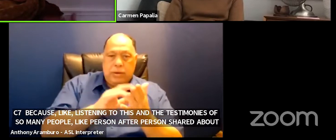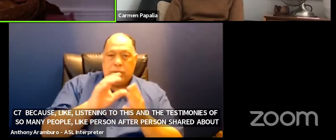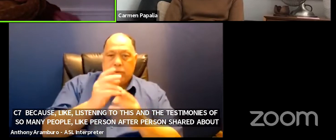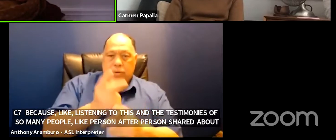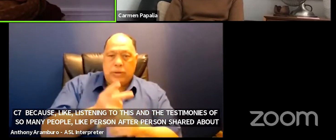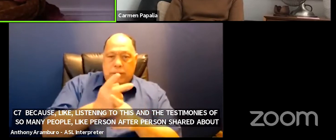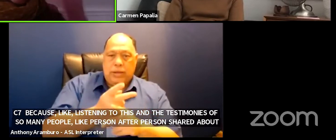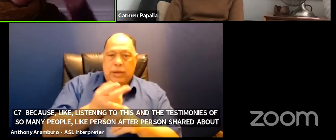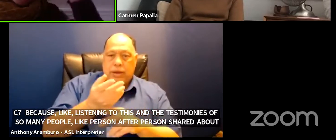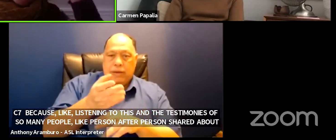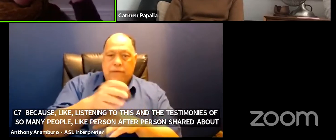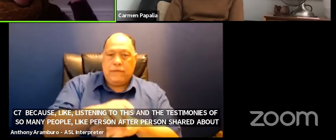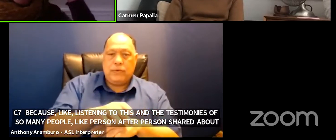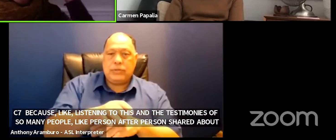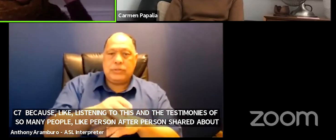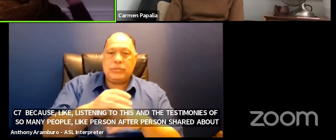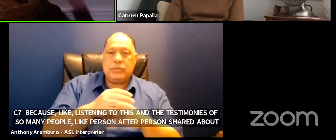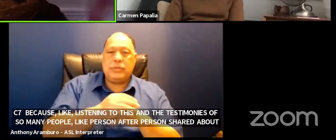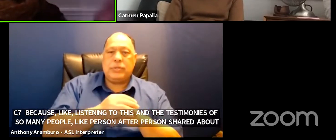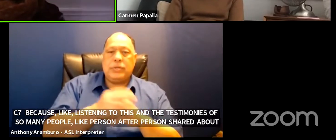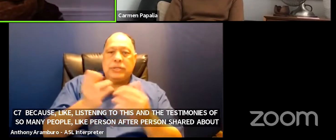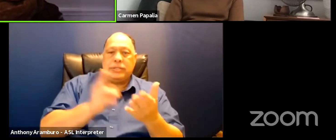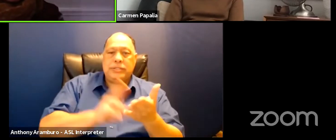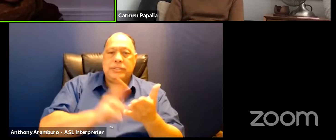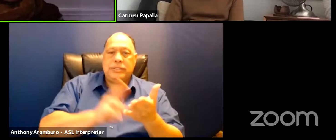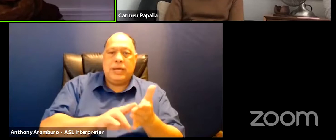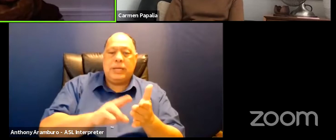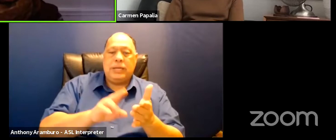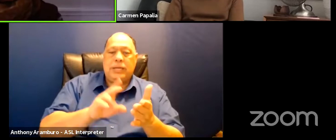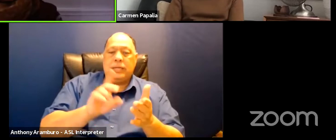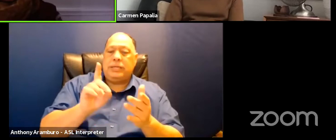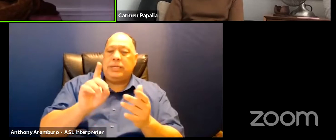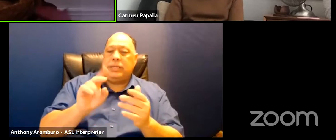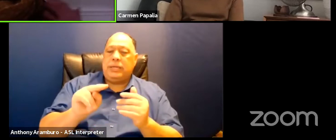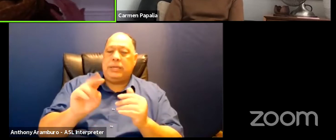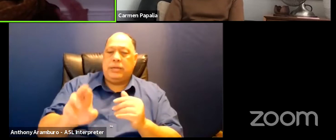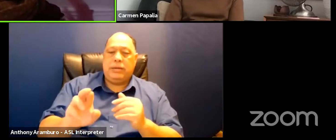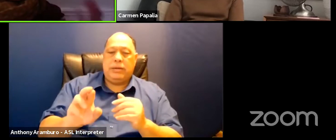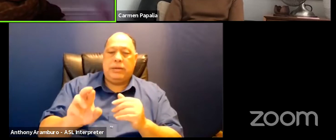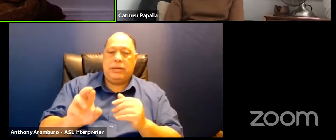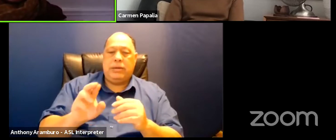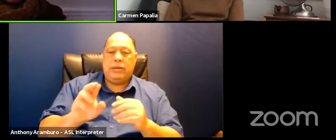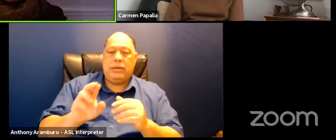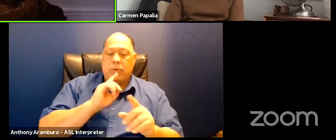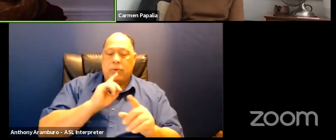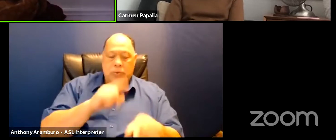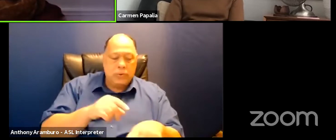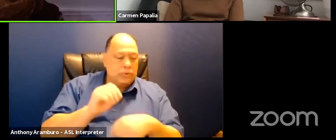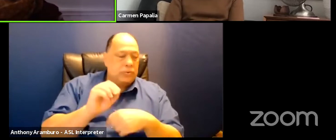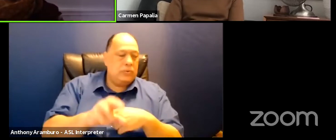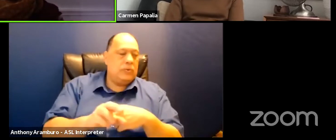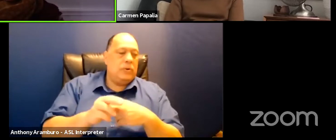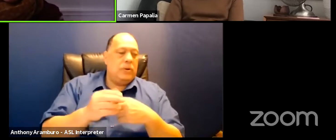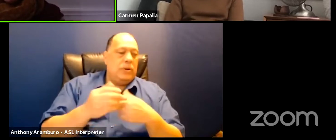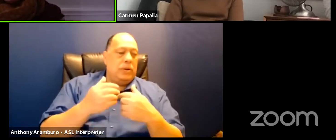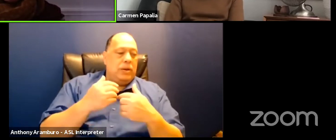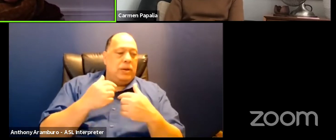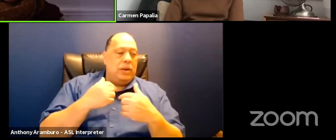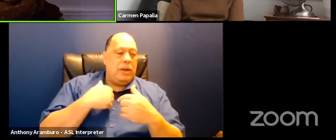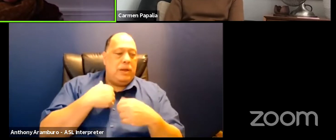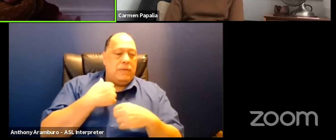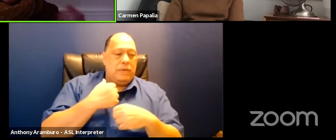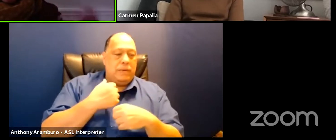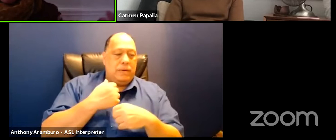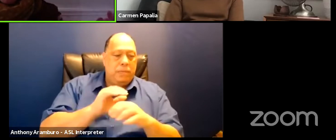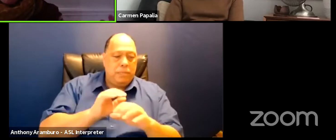to sign a do not resuscitate order, or having MAID pushed as a treatment